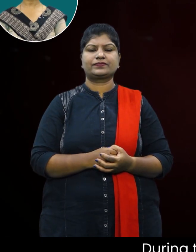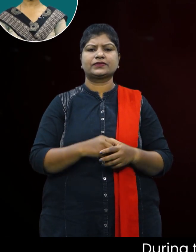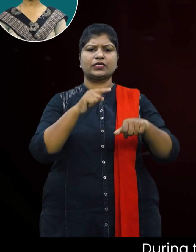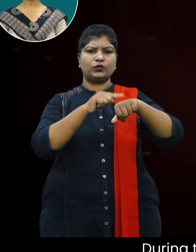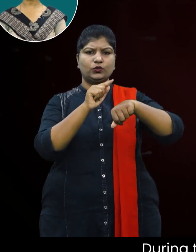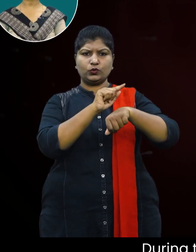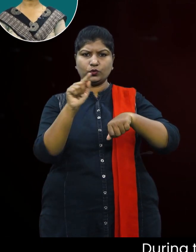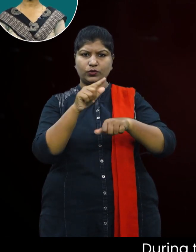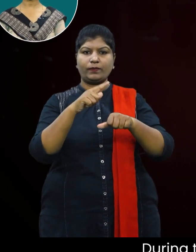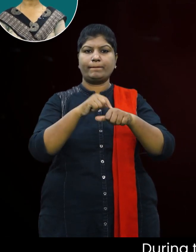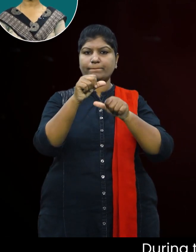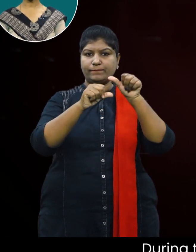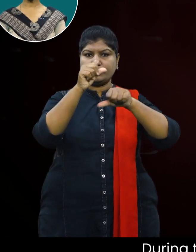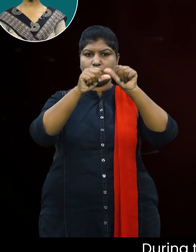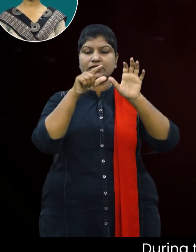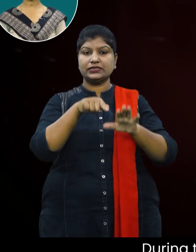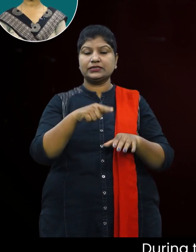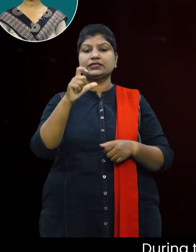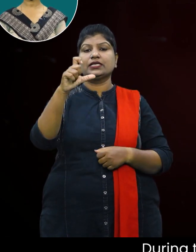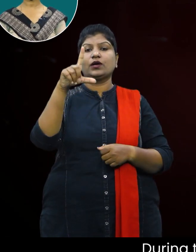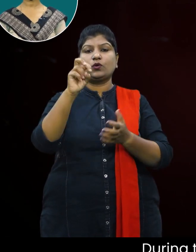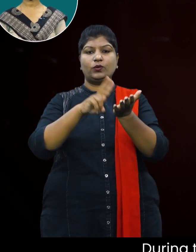During the process of cloning Dolly,